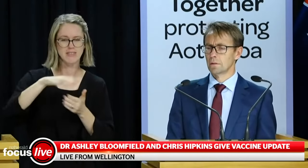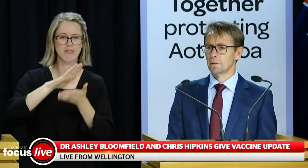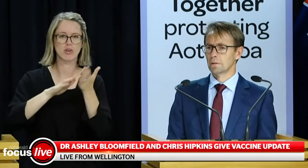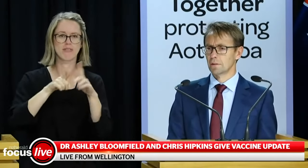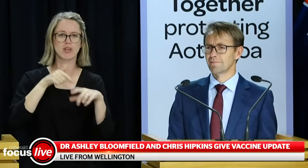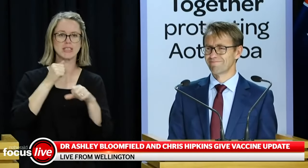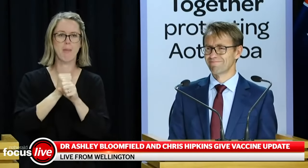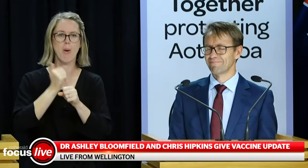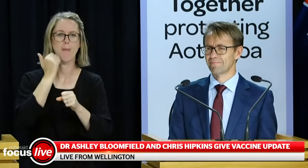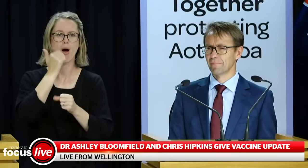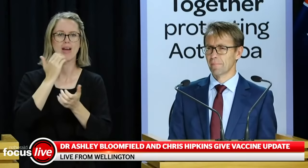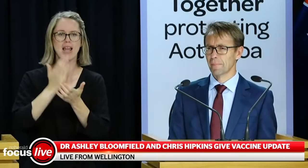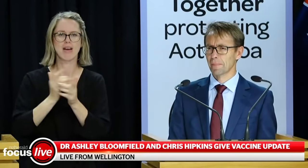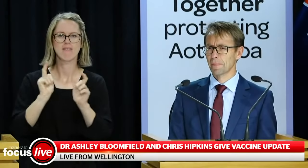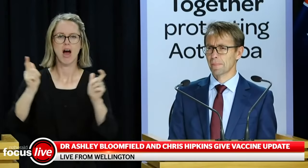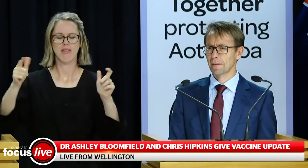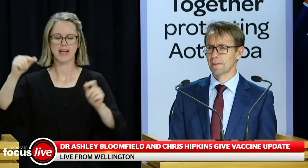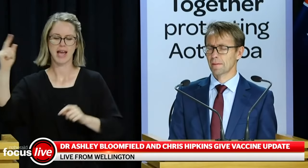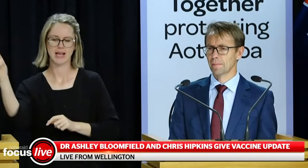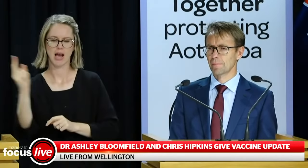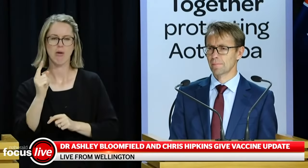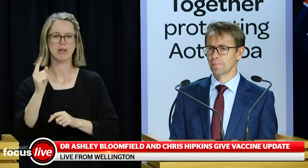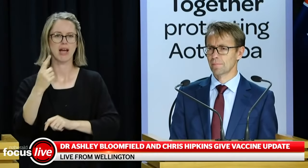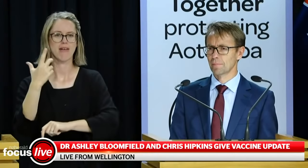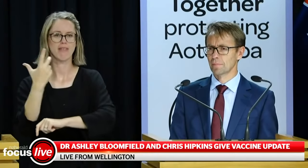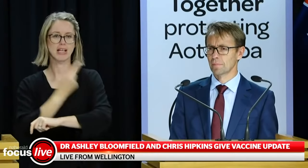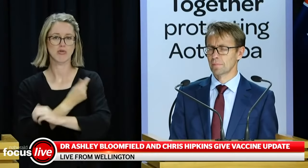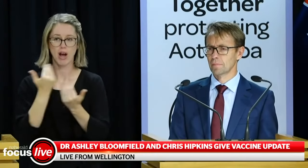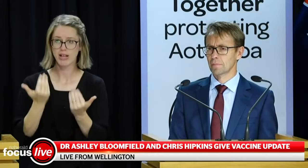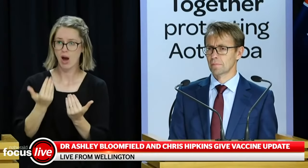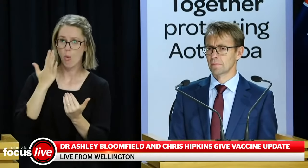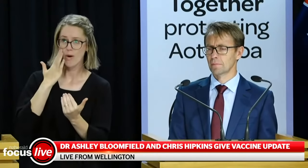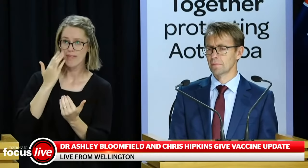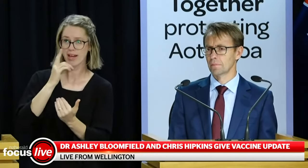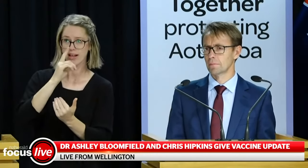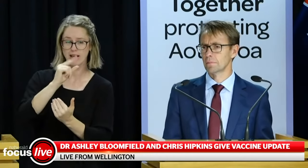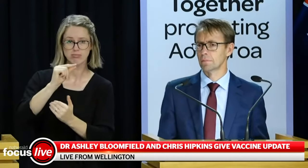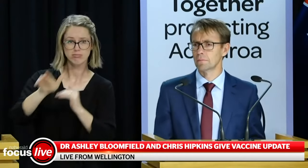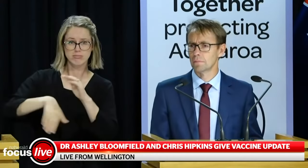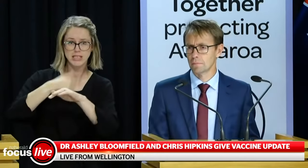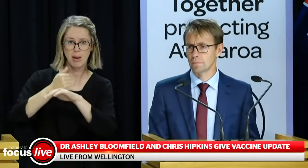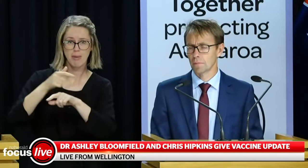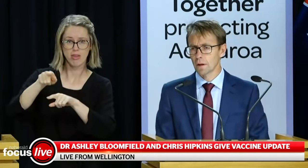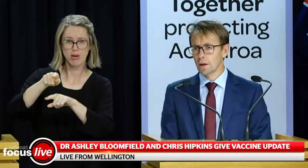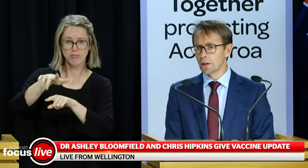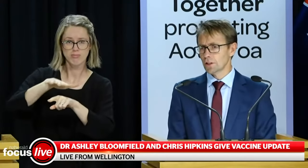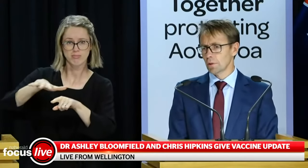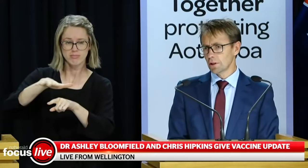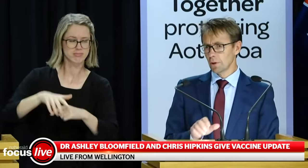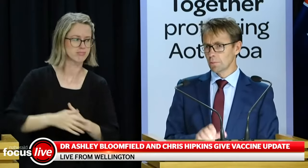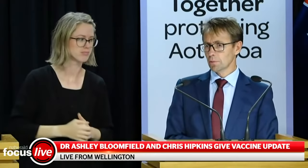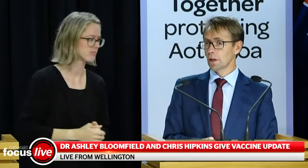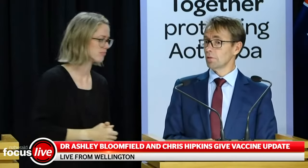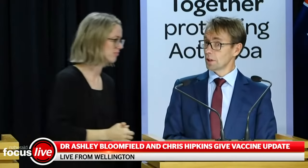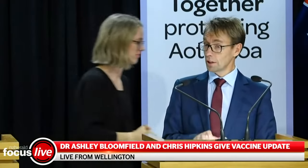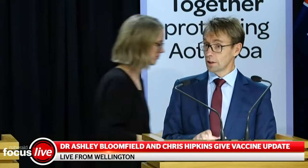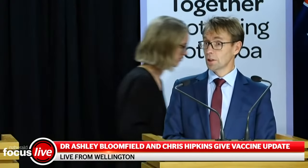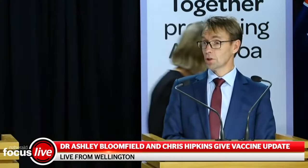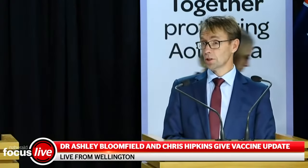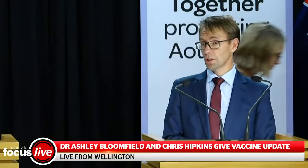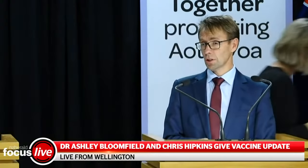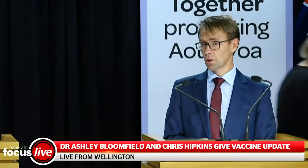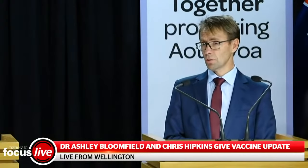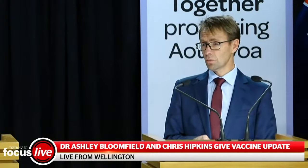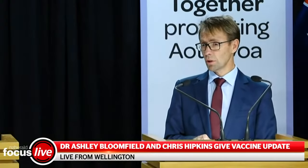comorbidities, vaccinated right now. When can they expect to have those vaccines in those freezers? So at the moment we haven't had